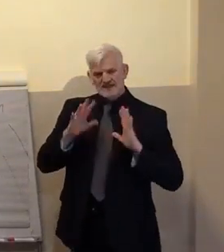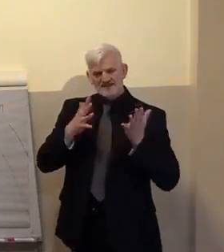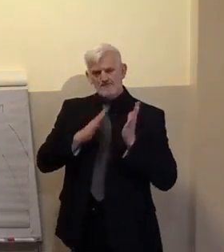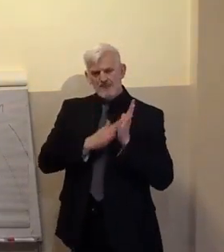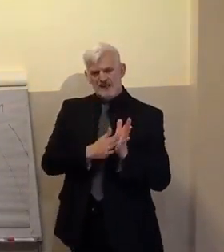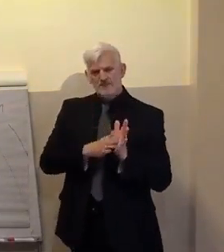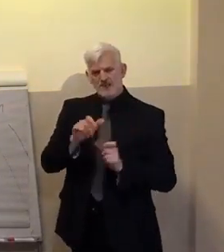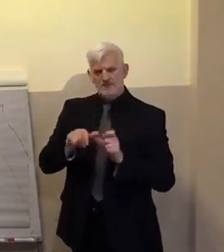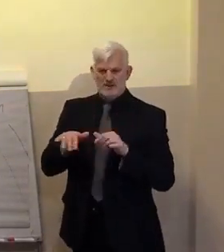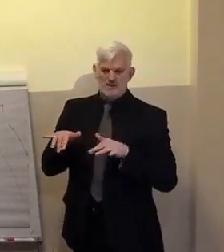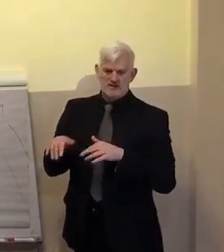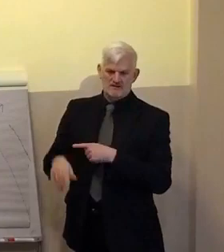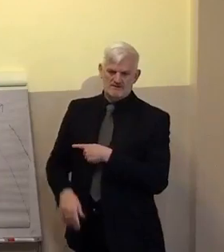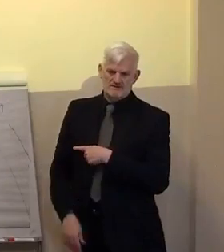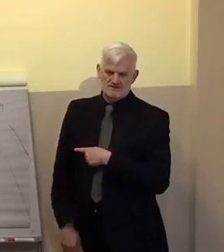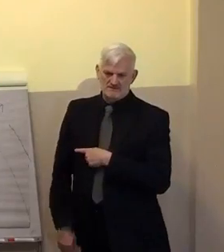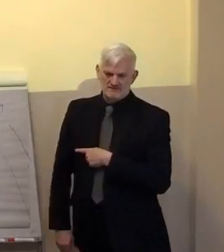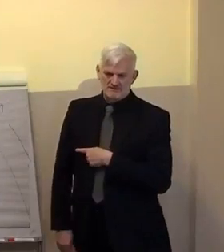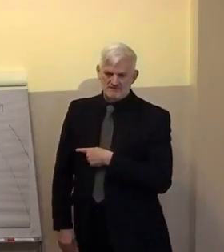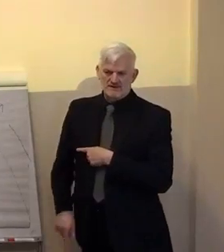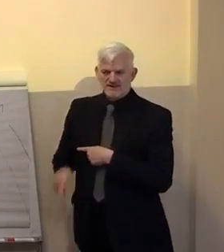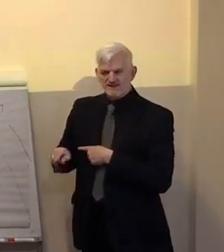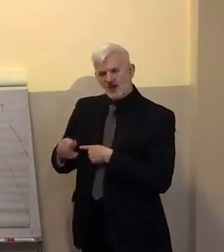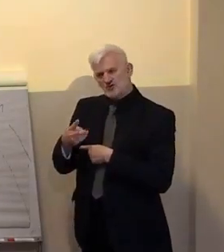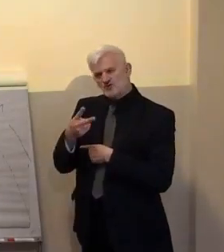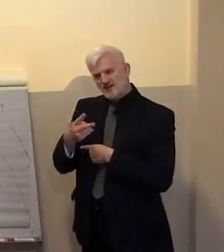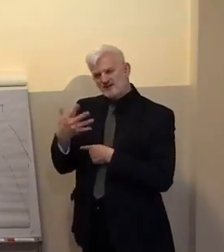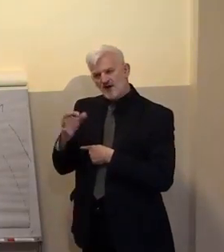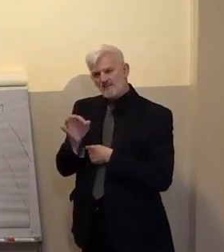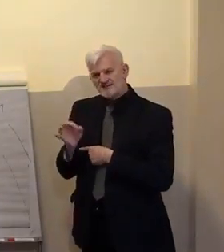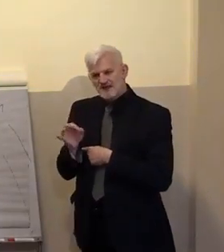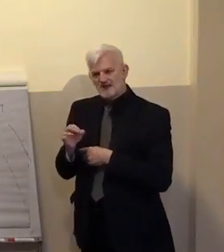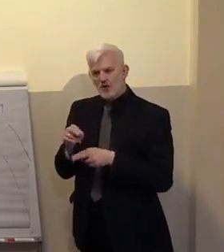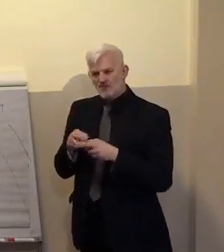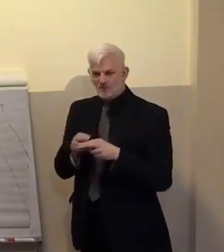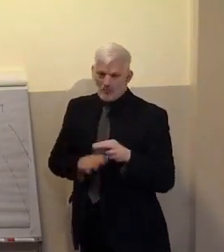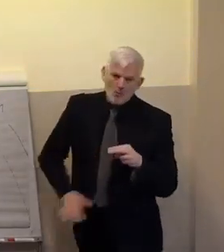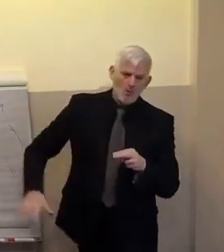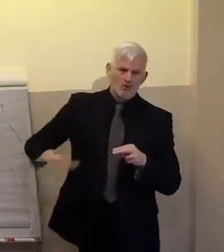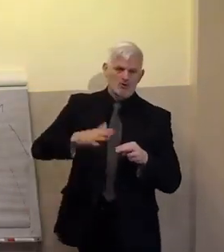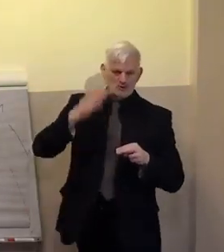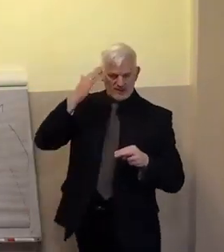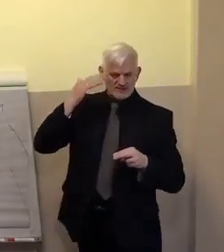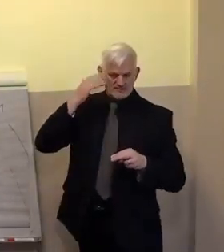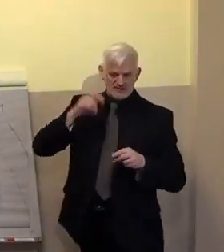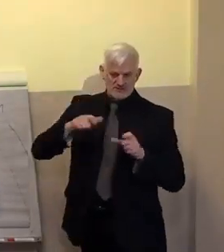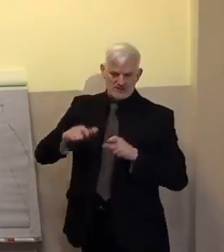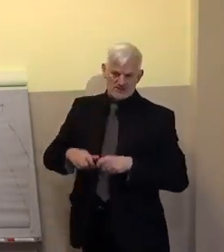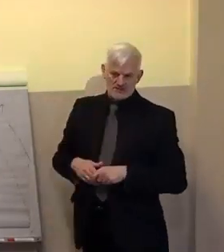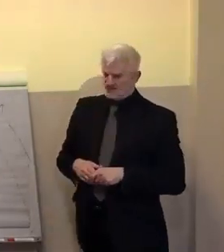there. 25%, including satellite city and this